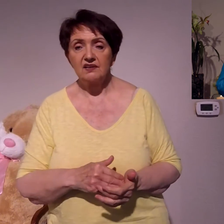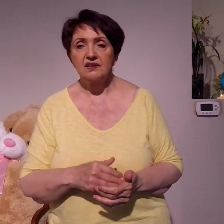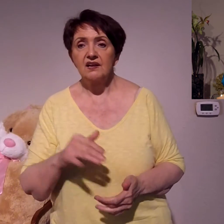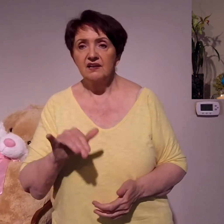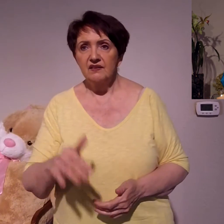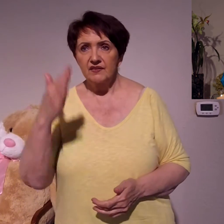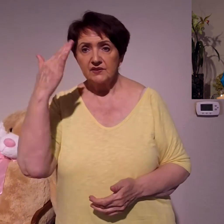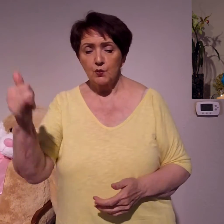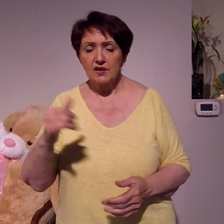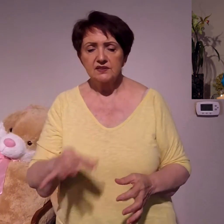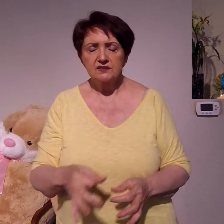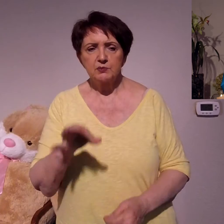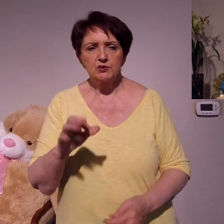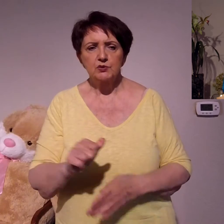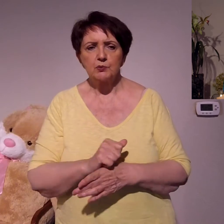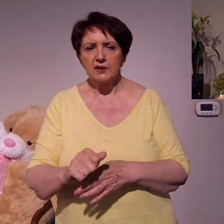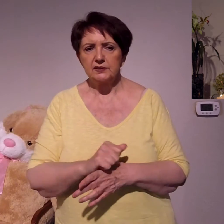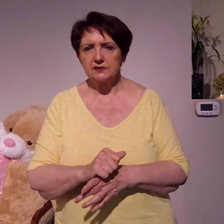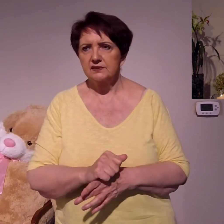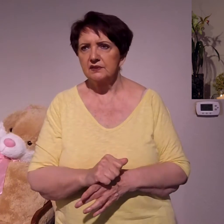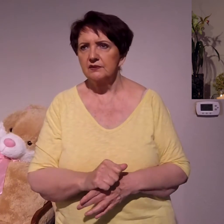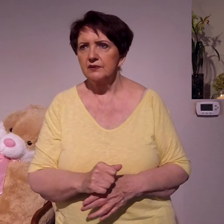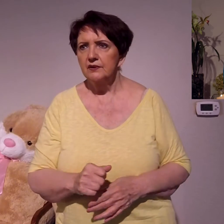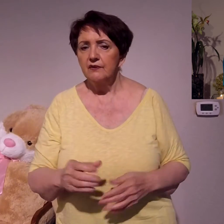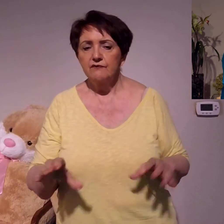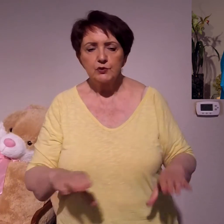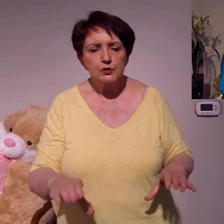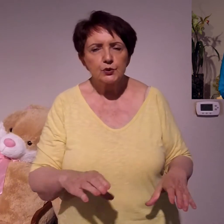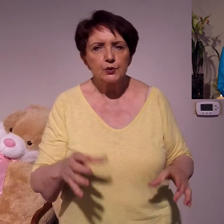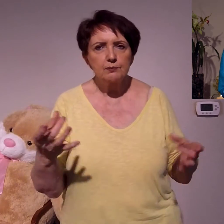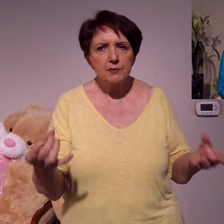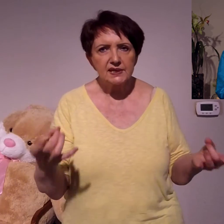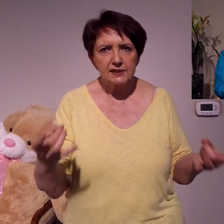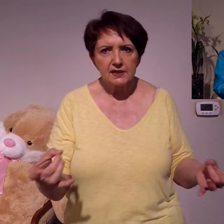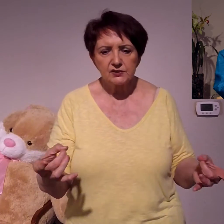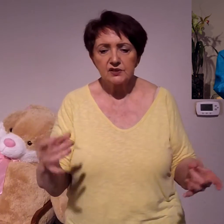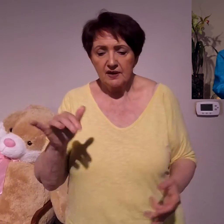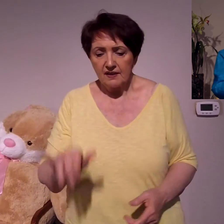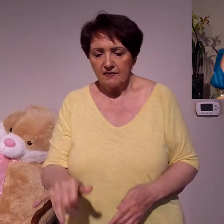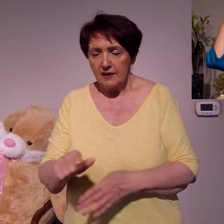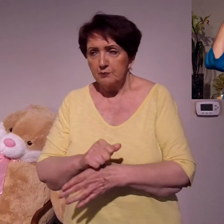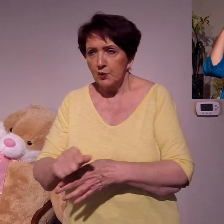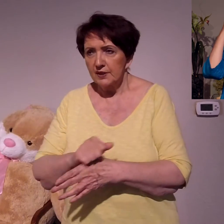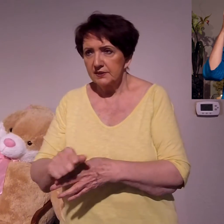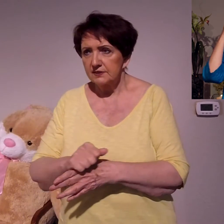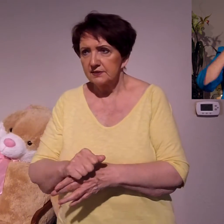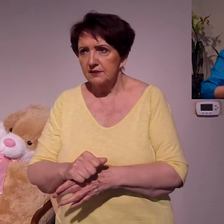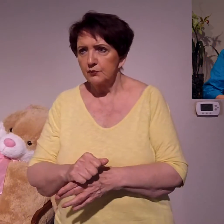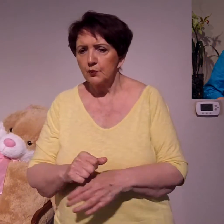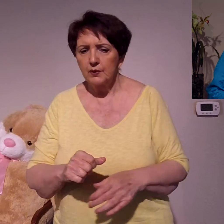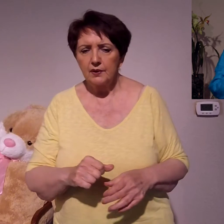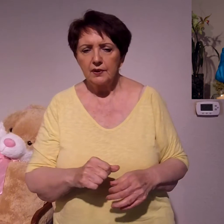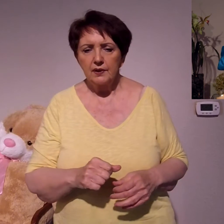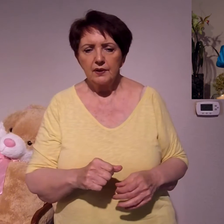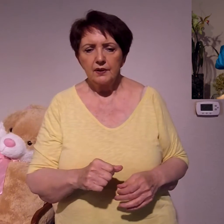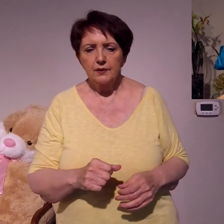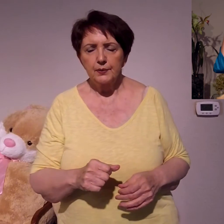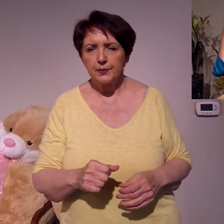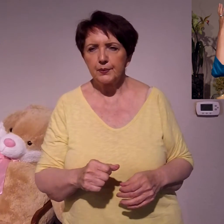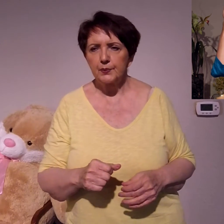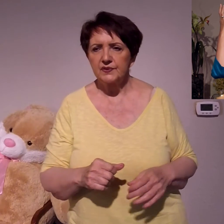doing. They have to stop doing whatever it is that they're doing and start doing something else because I feel impacted by it.